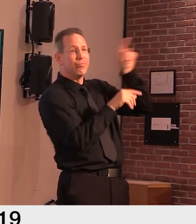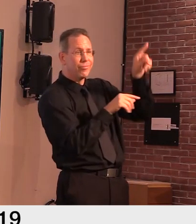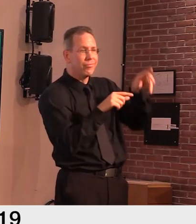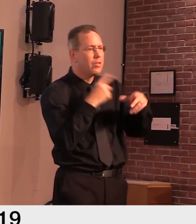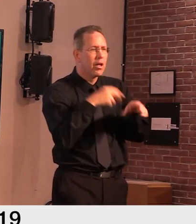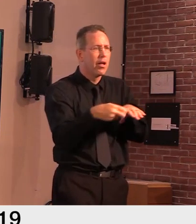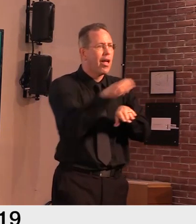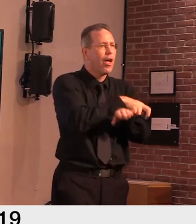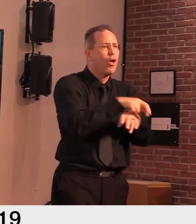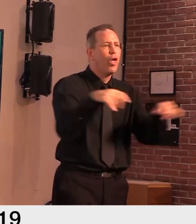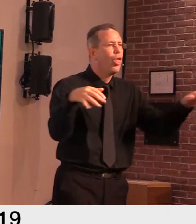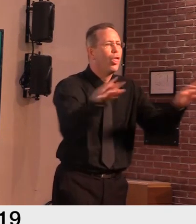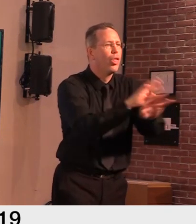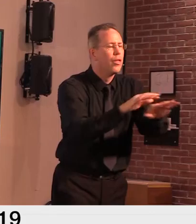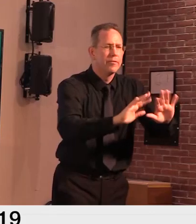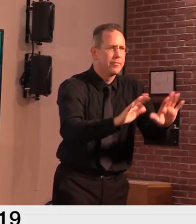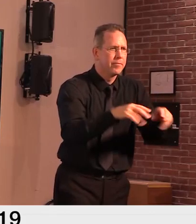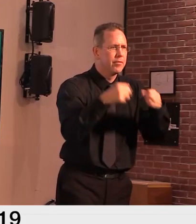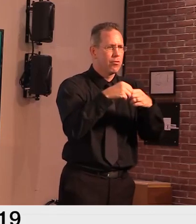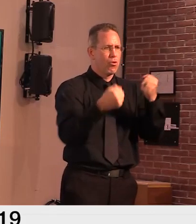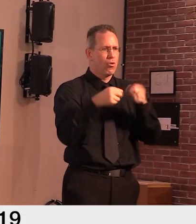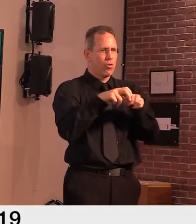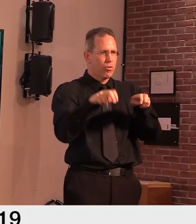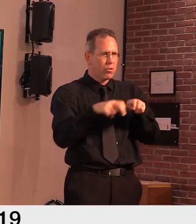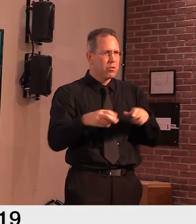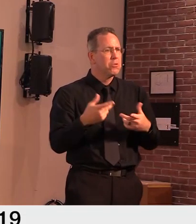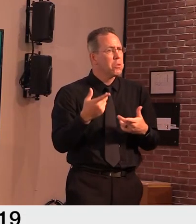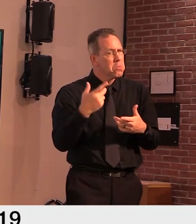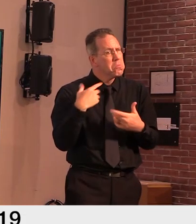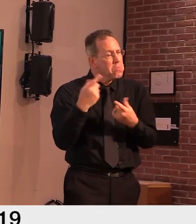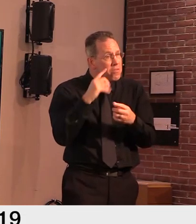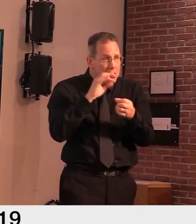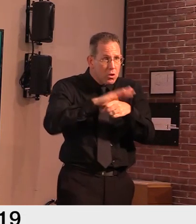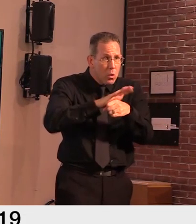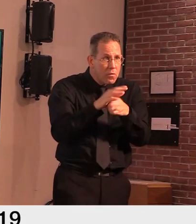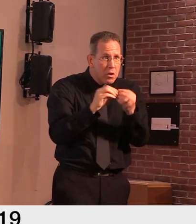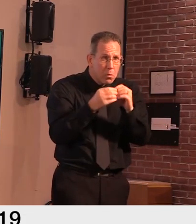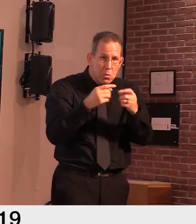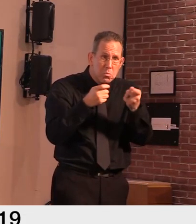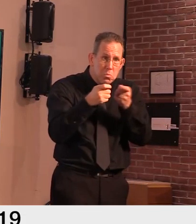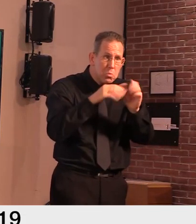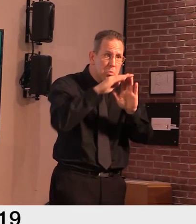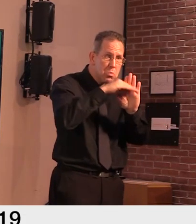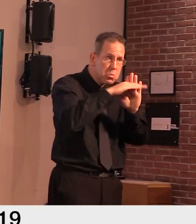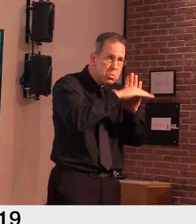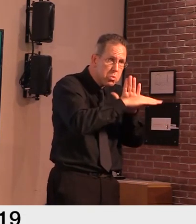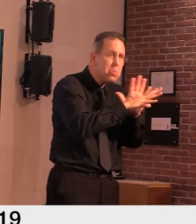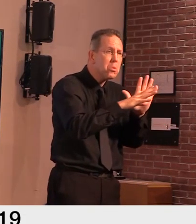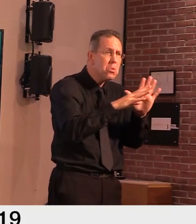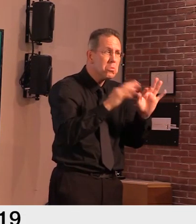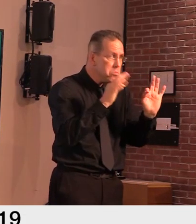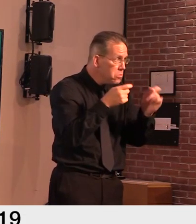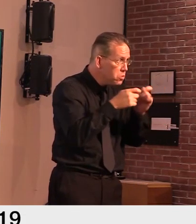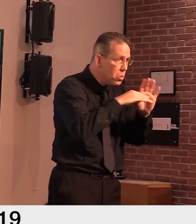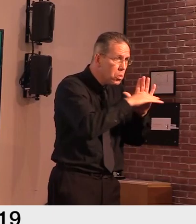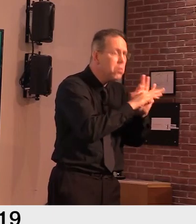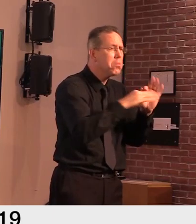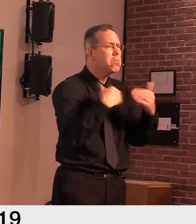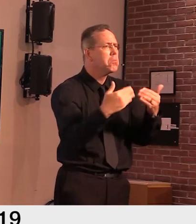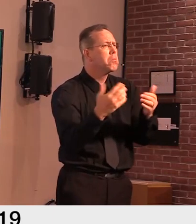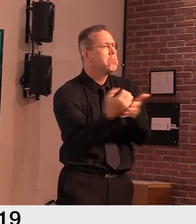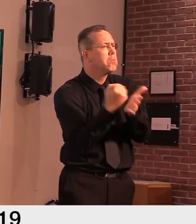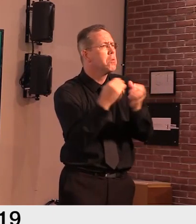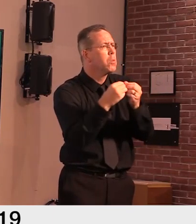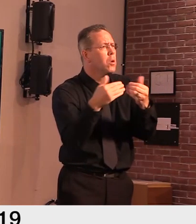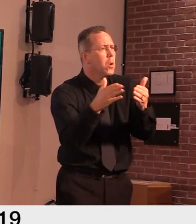work they've done to operate within our guidance and to keep public health at the forefront. With summer now upon us and virus